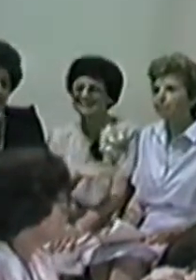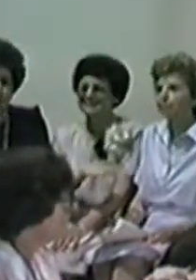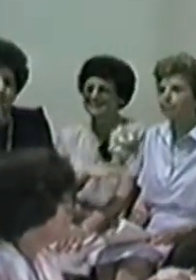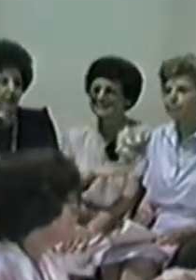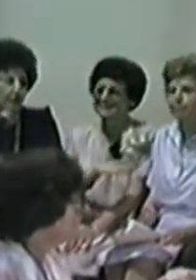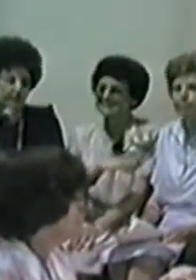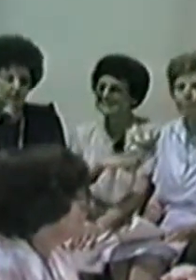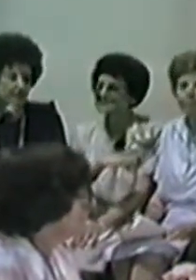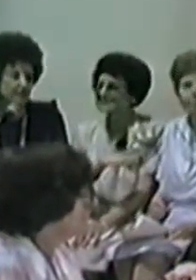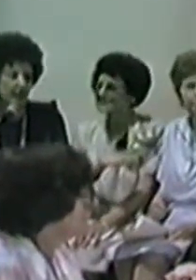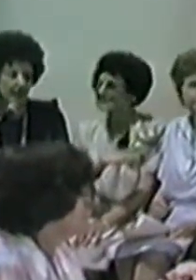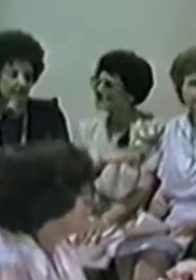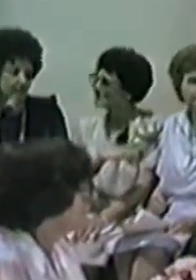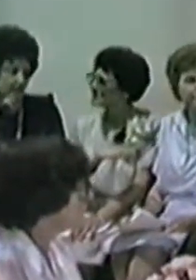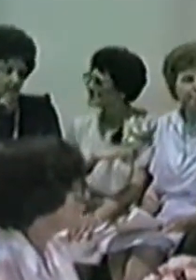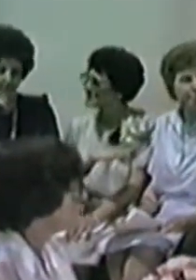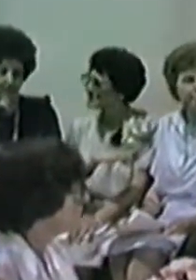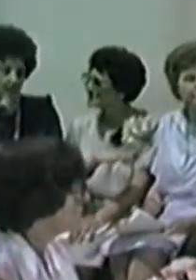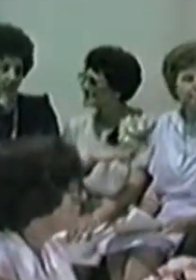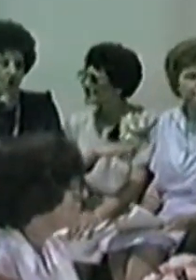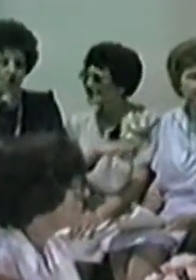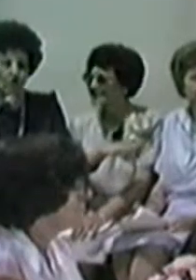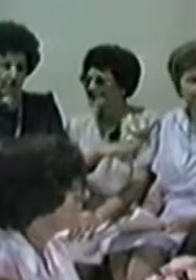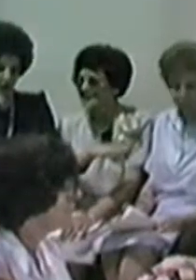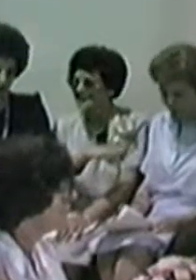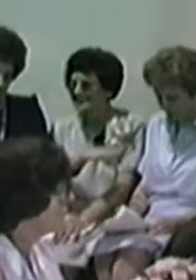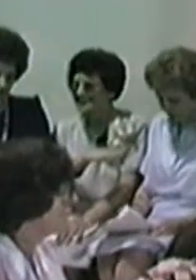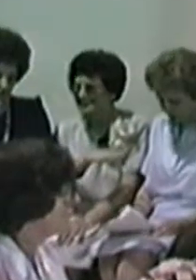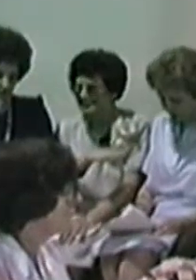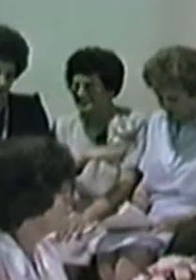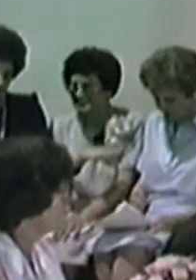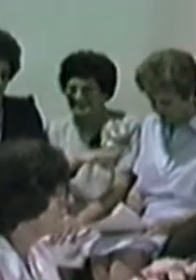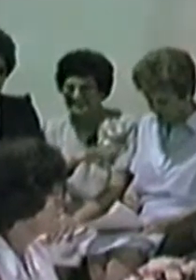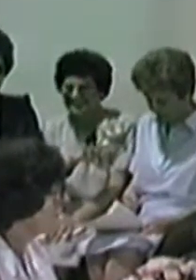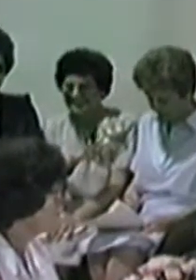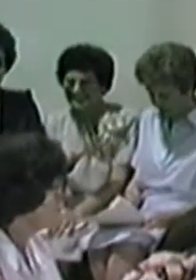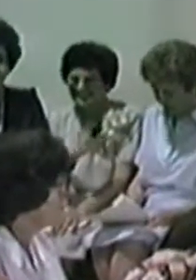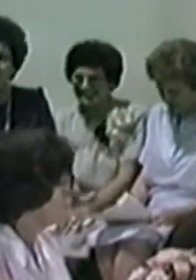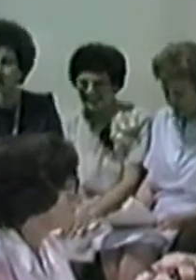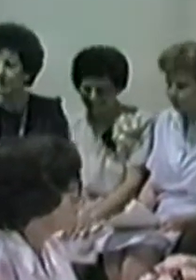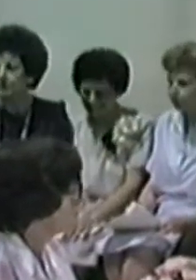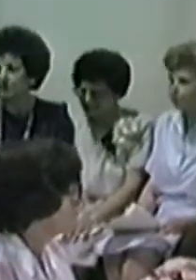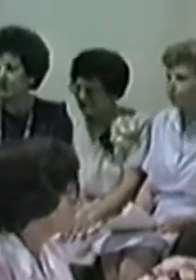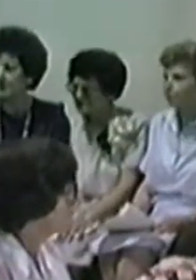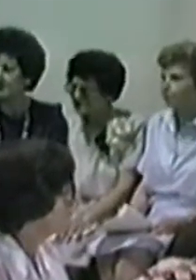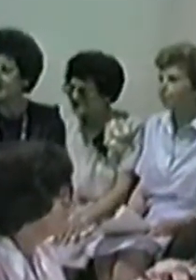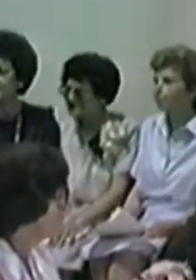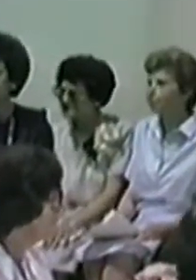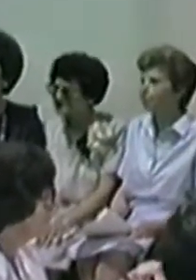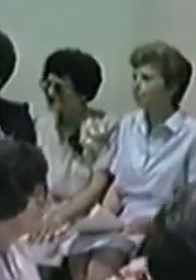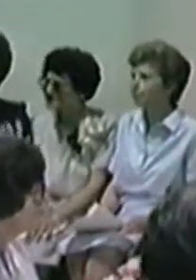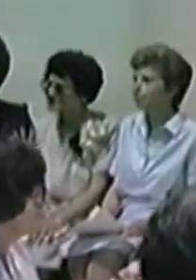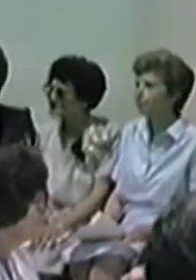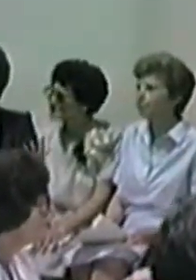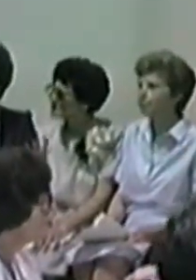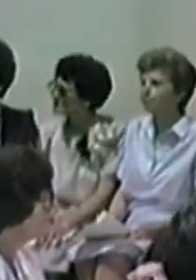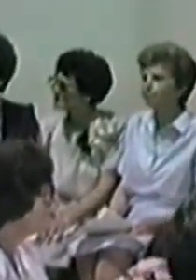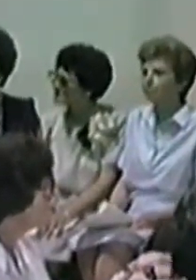He's proved his love to Debbie over and over. You know how often she gets this flu-y feeling?